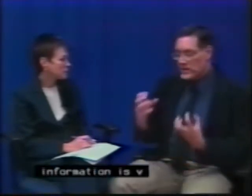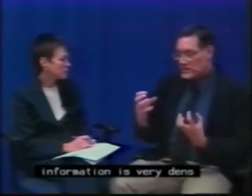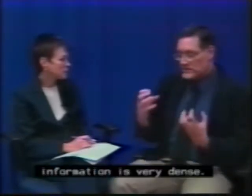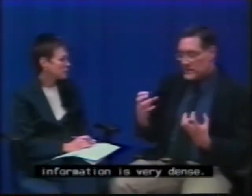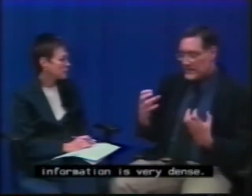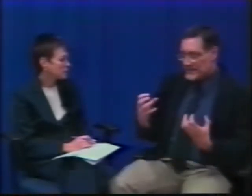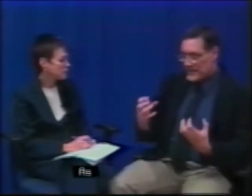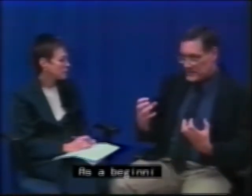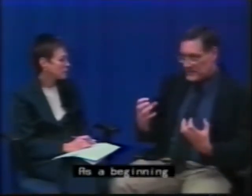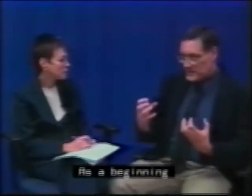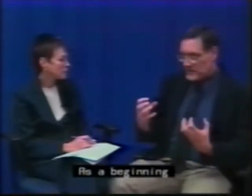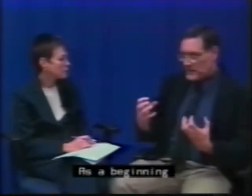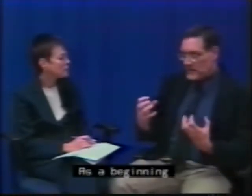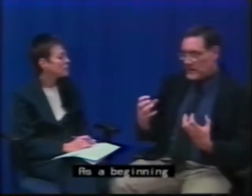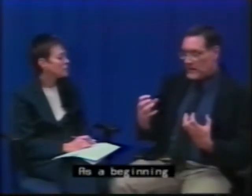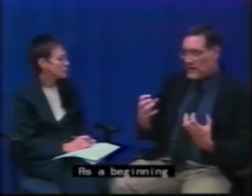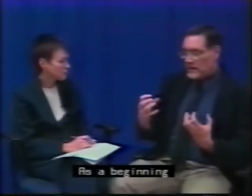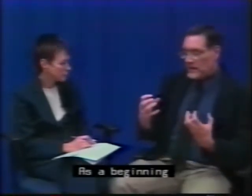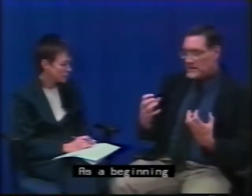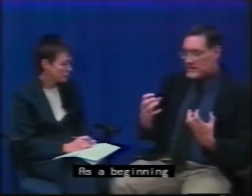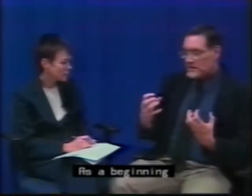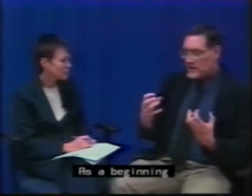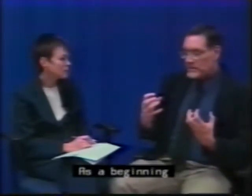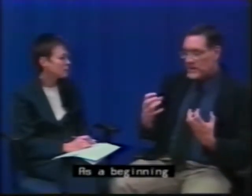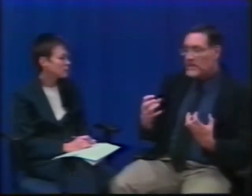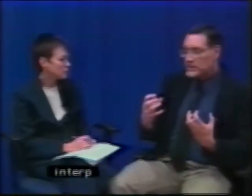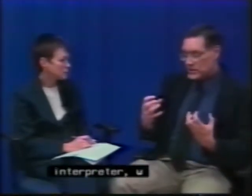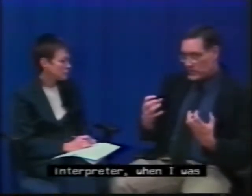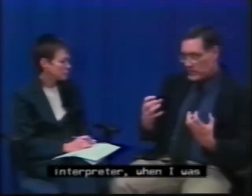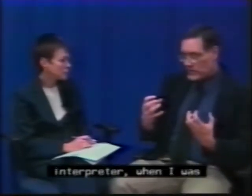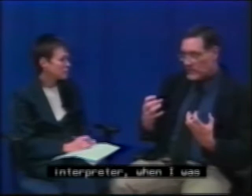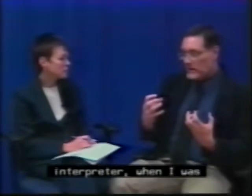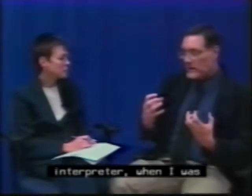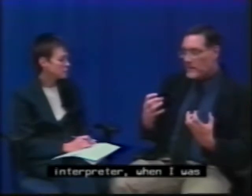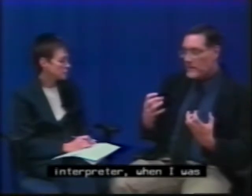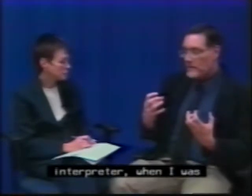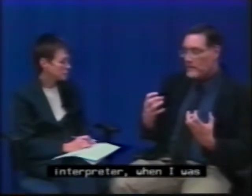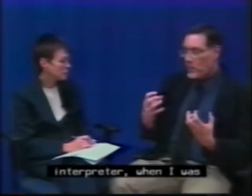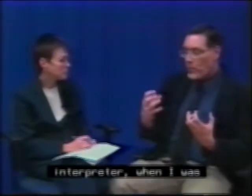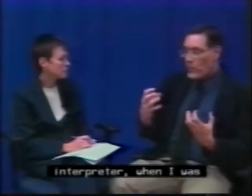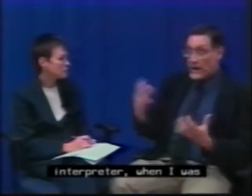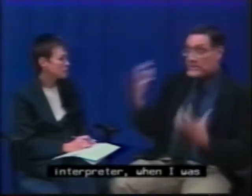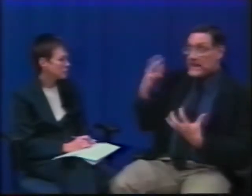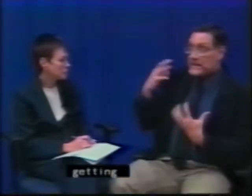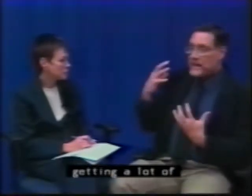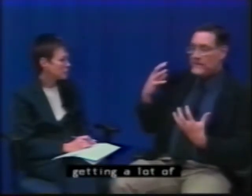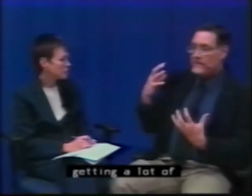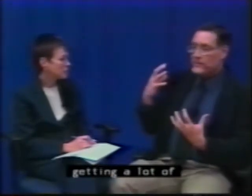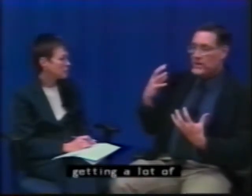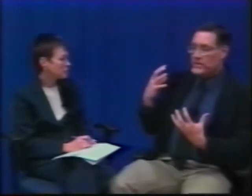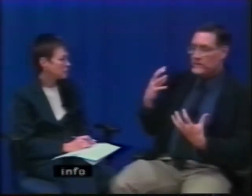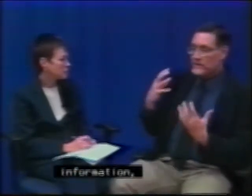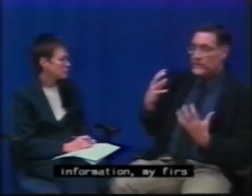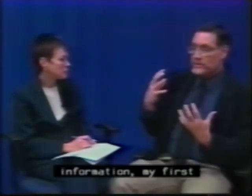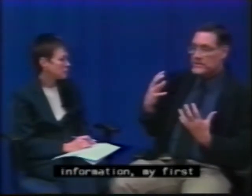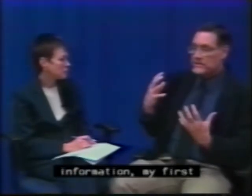information is very dense. As a beginning interpreter, when I was getting a lot of information,